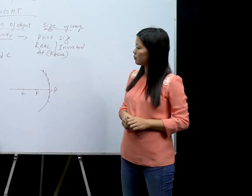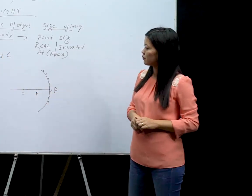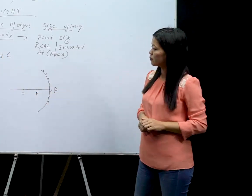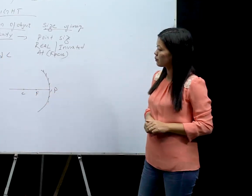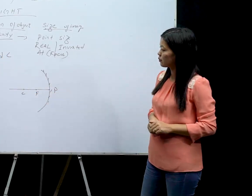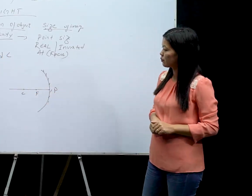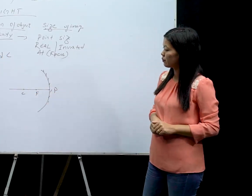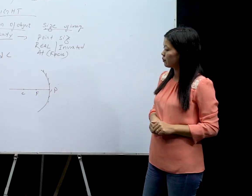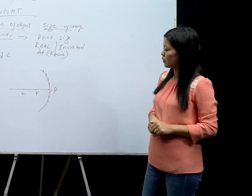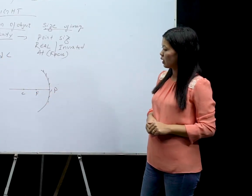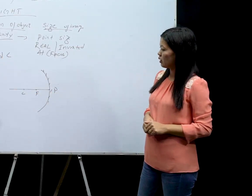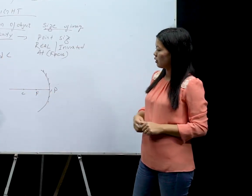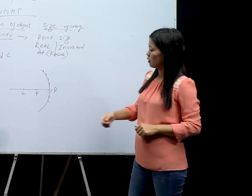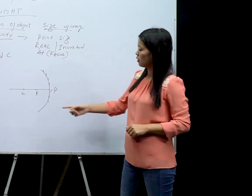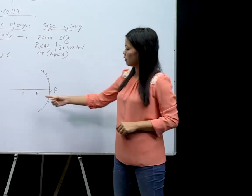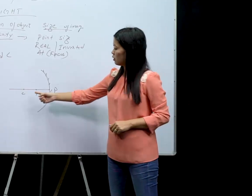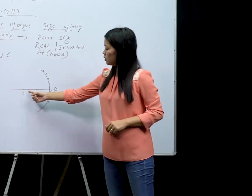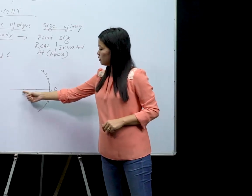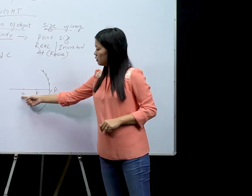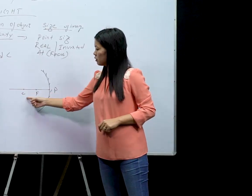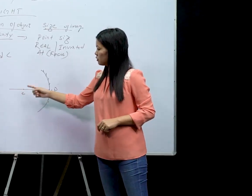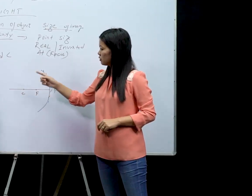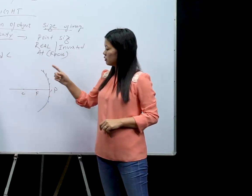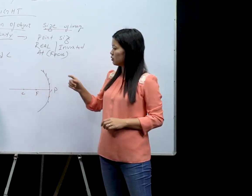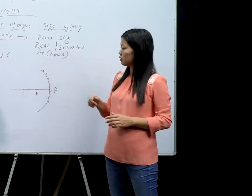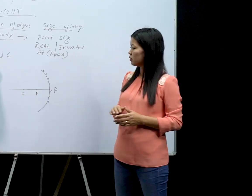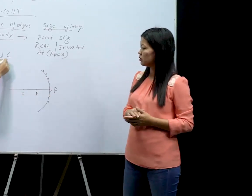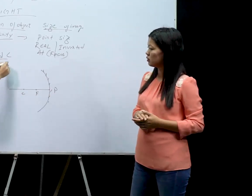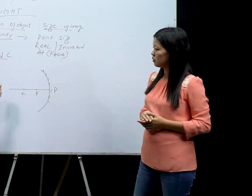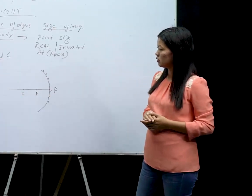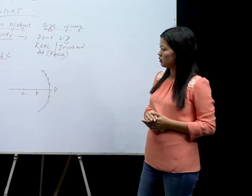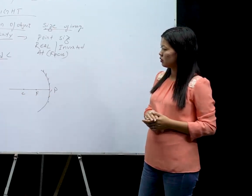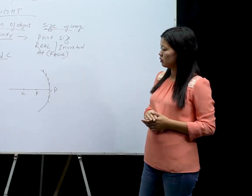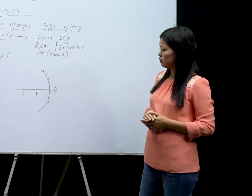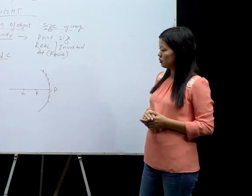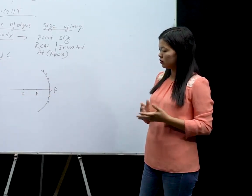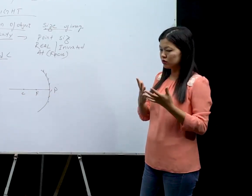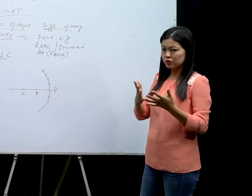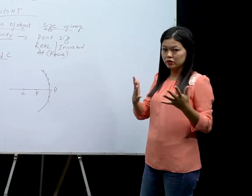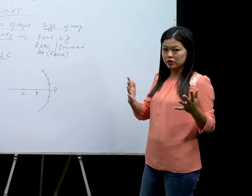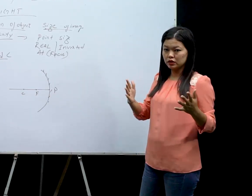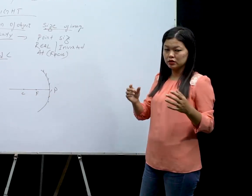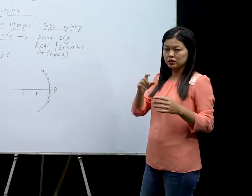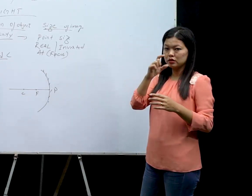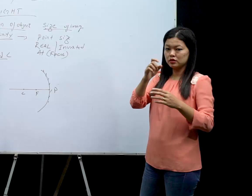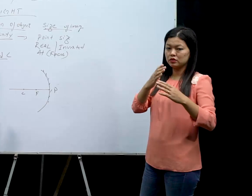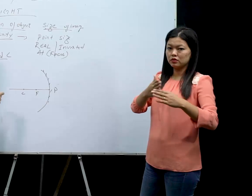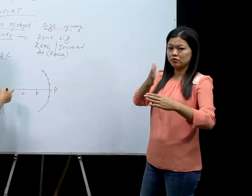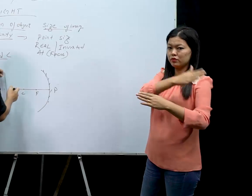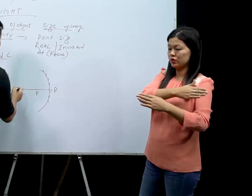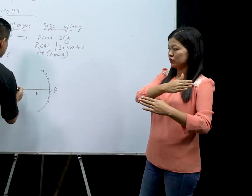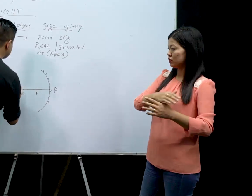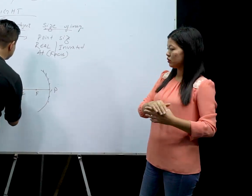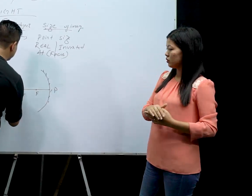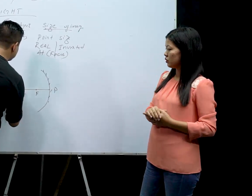that means the object is beyond C. Okay, the position of the object is beyond C. Now we are not at infinity, we have